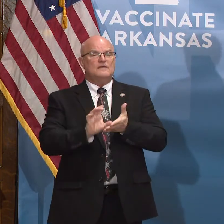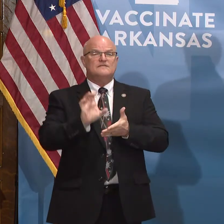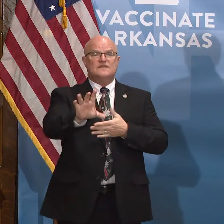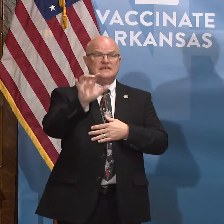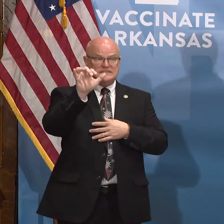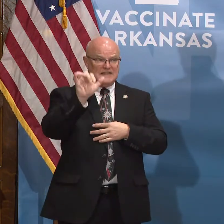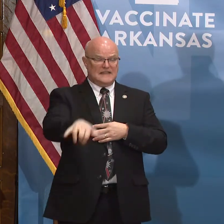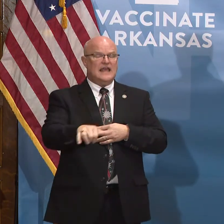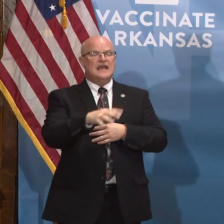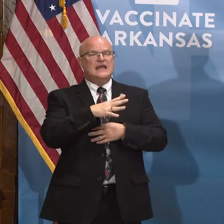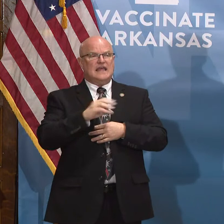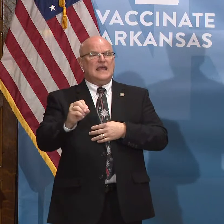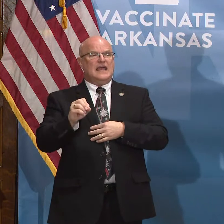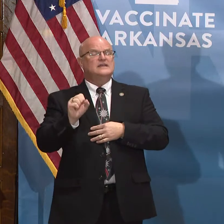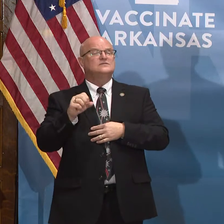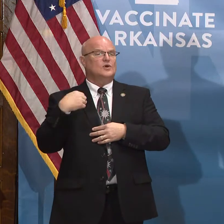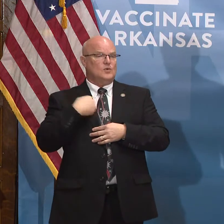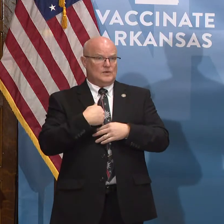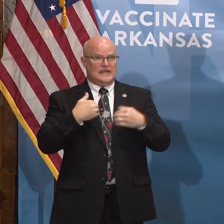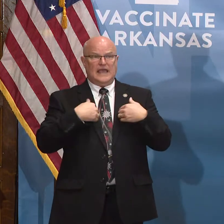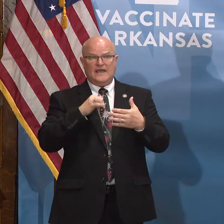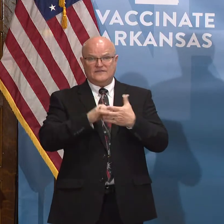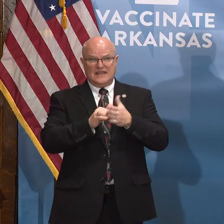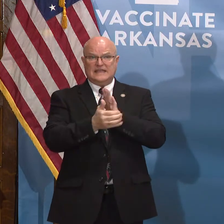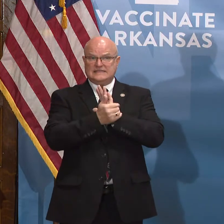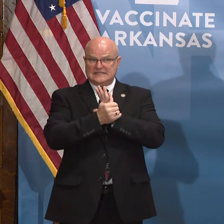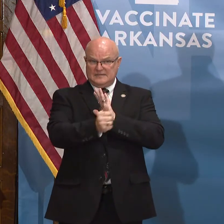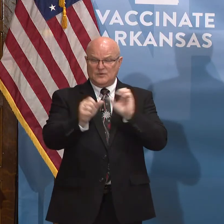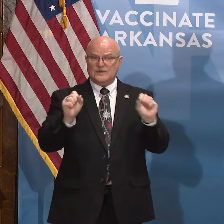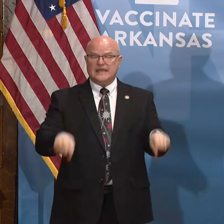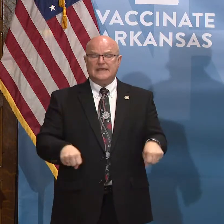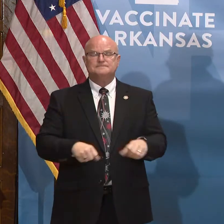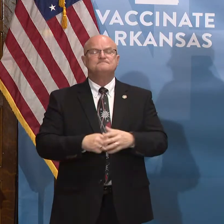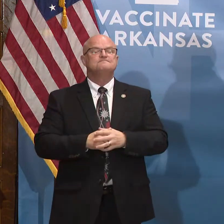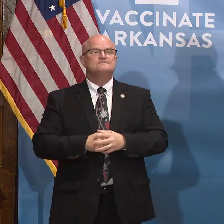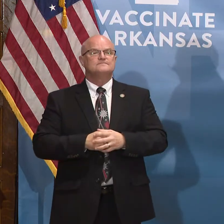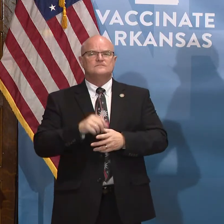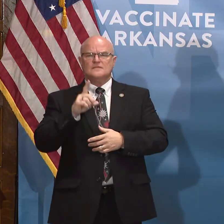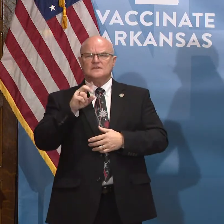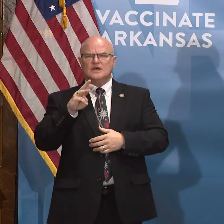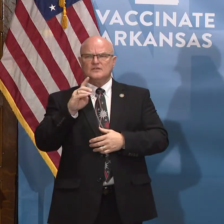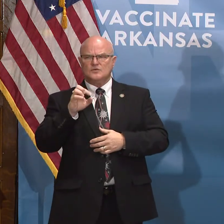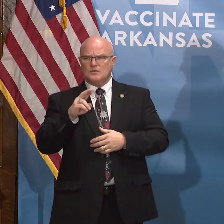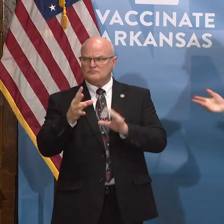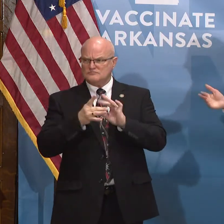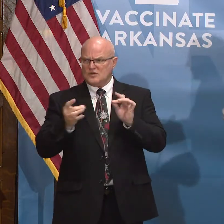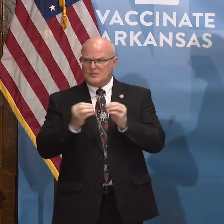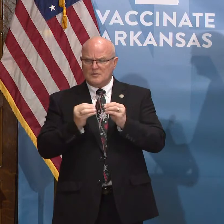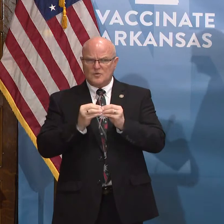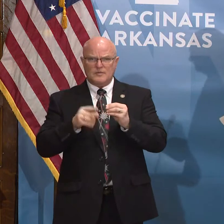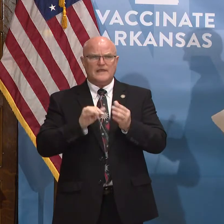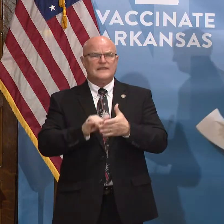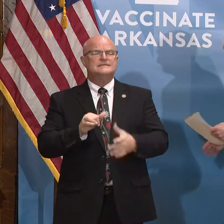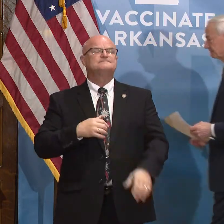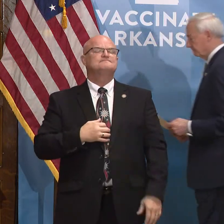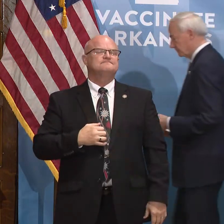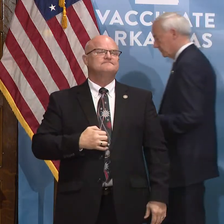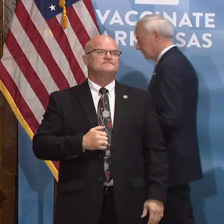in that, and so we do have that capability. And Dr. Romero, did you want to comment further on that?